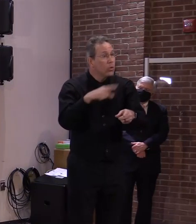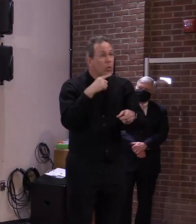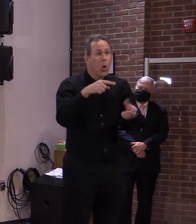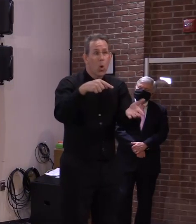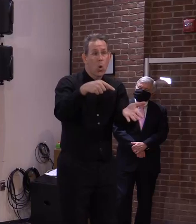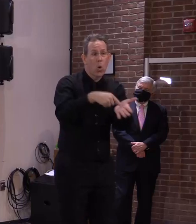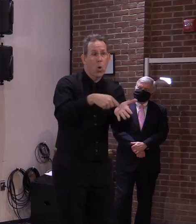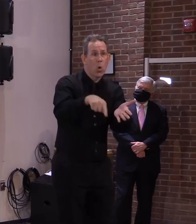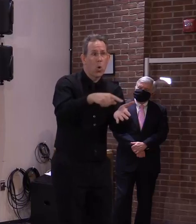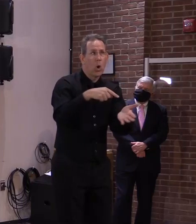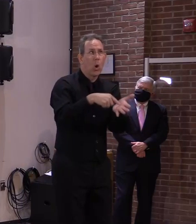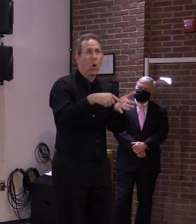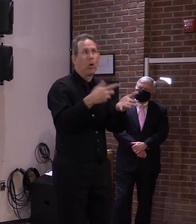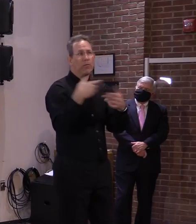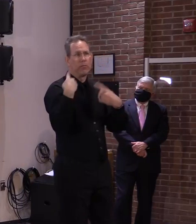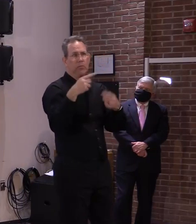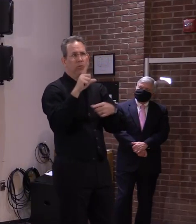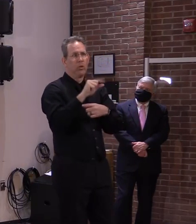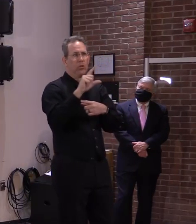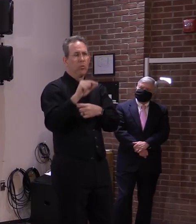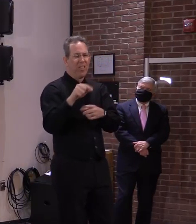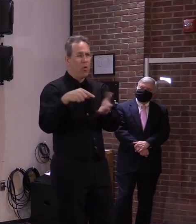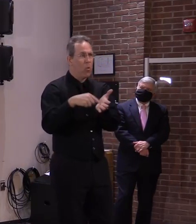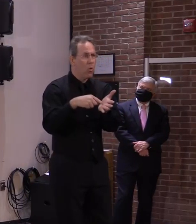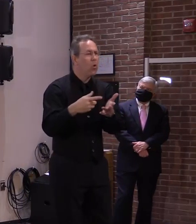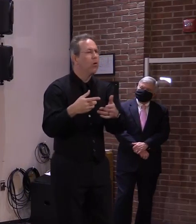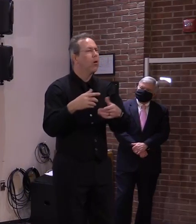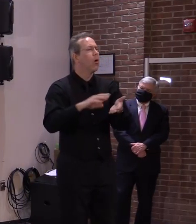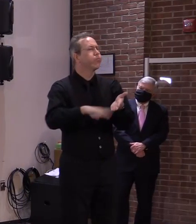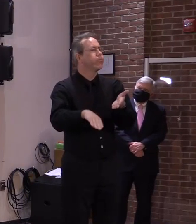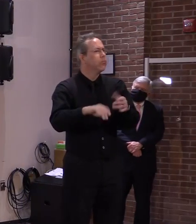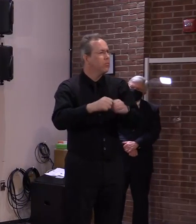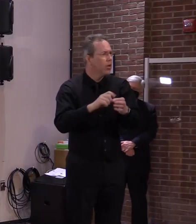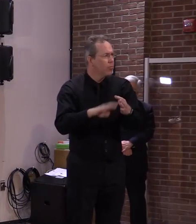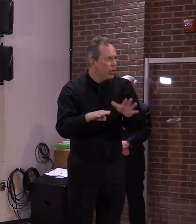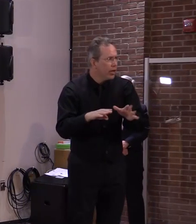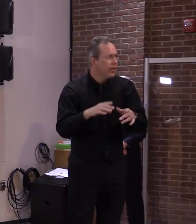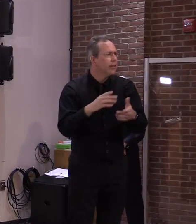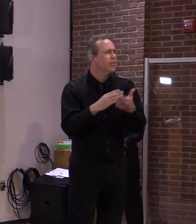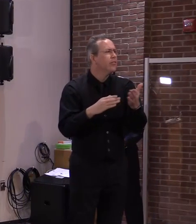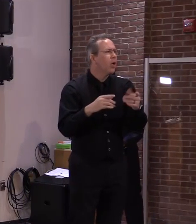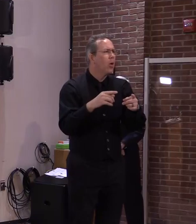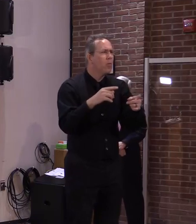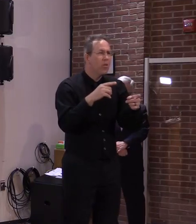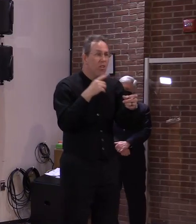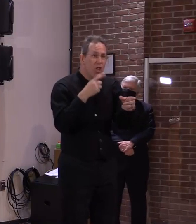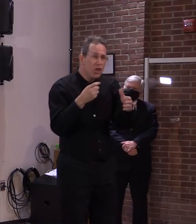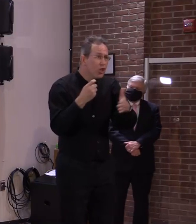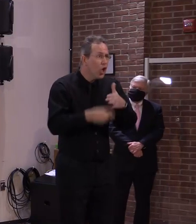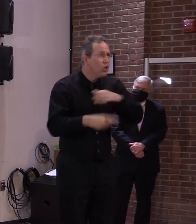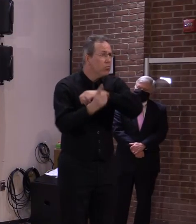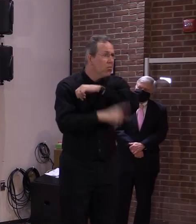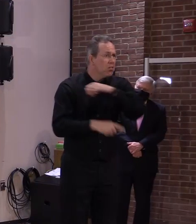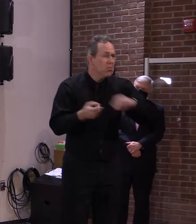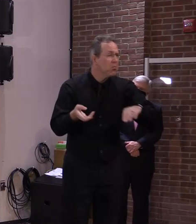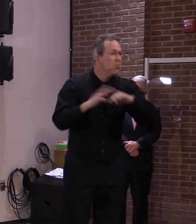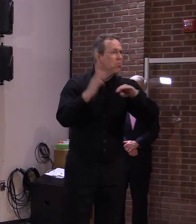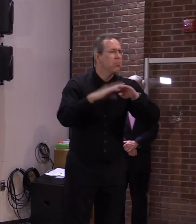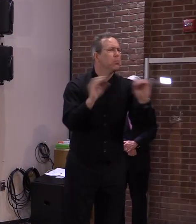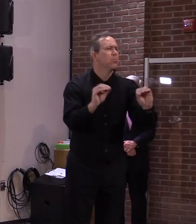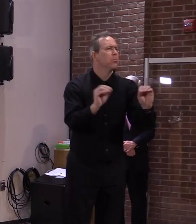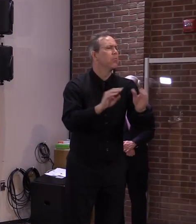they can't, shouldn't be subjected to this type of a increase in the amount that they will have to pay this year. I mean, they're